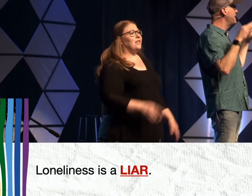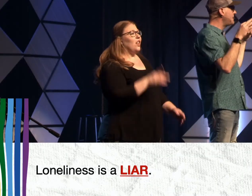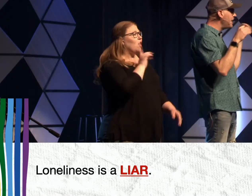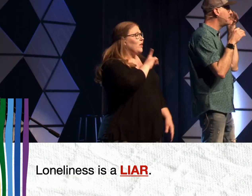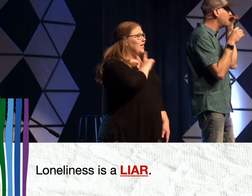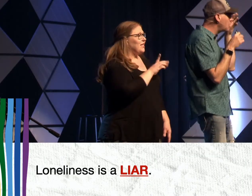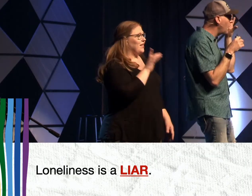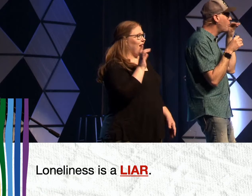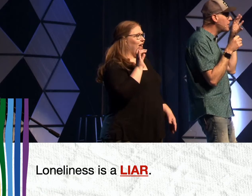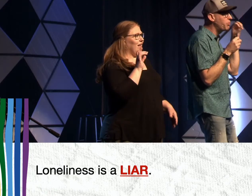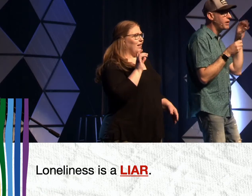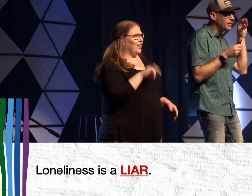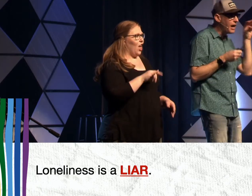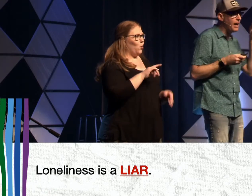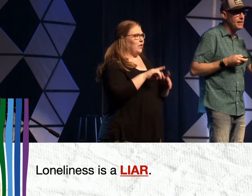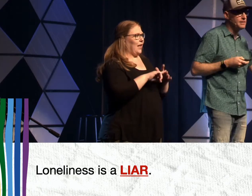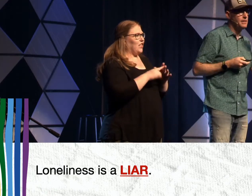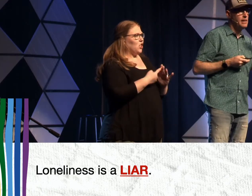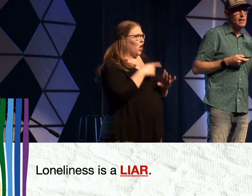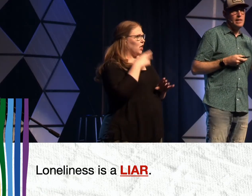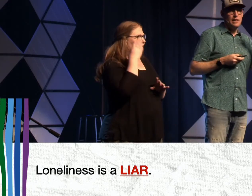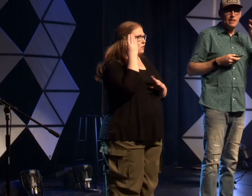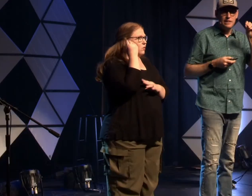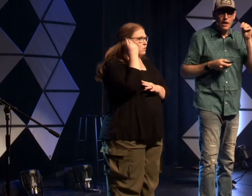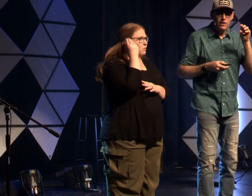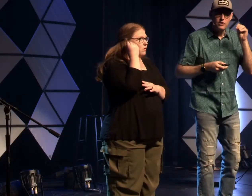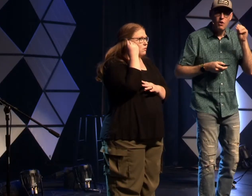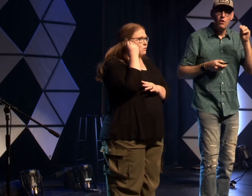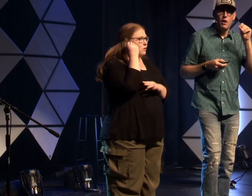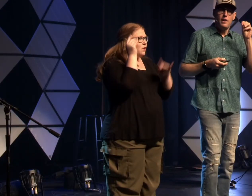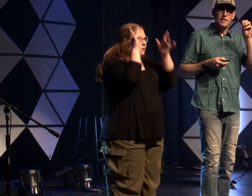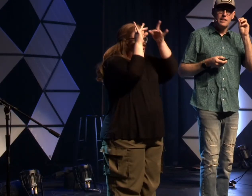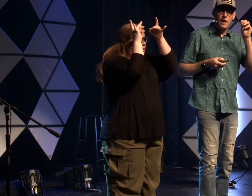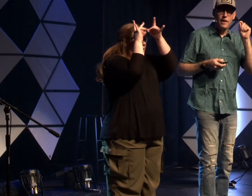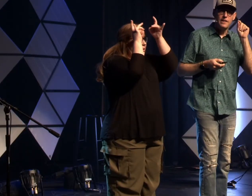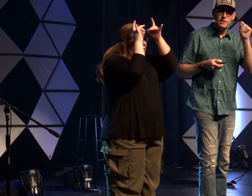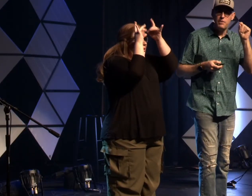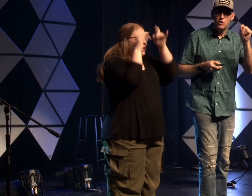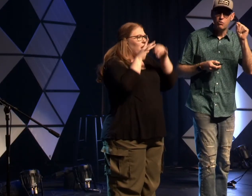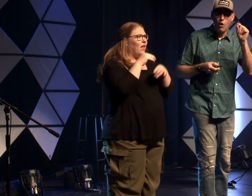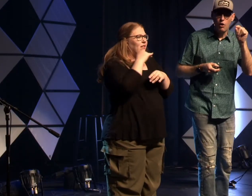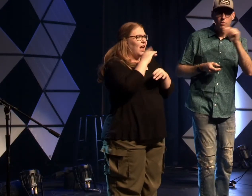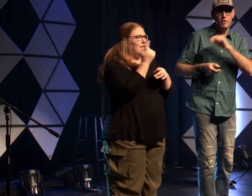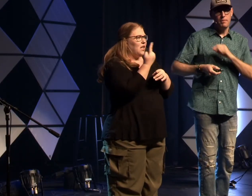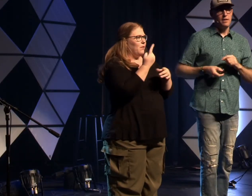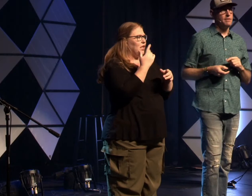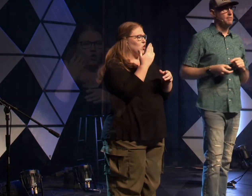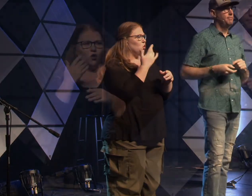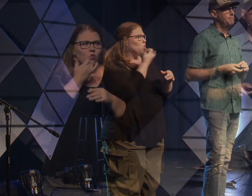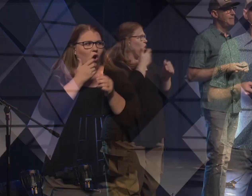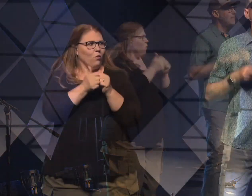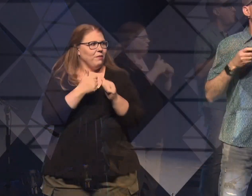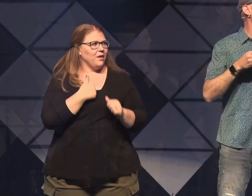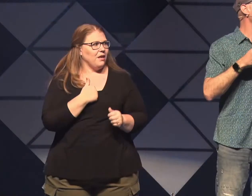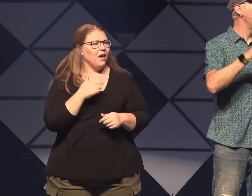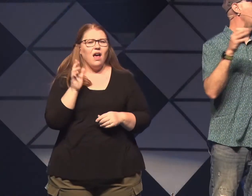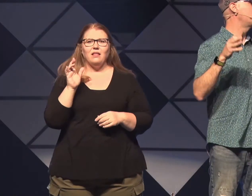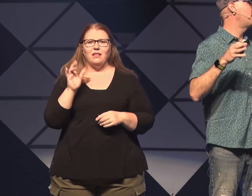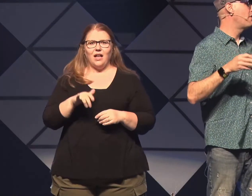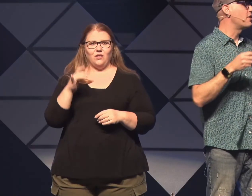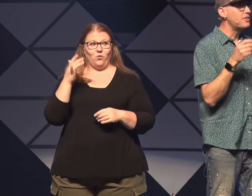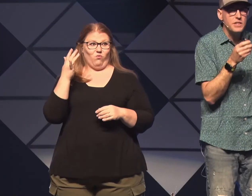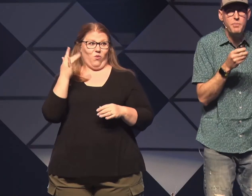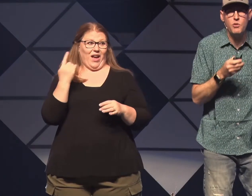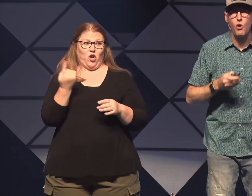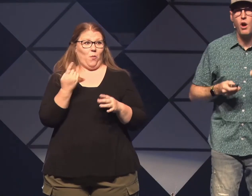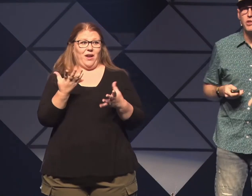is just going to set in, it's going to start whispering lies. It's going to tell us, oh, this lie that something's wrong with me. That's why nobody wants